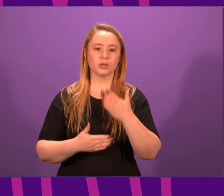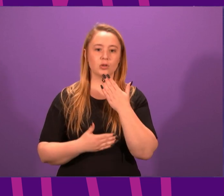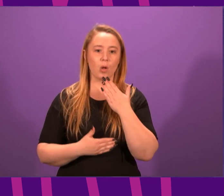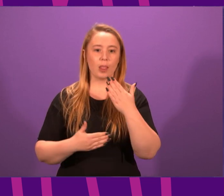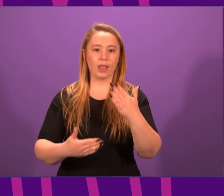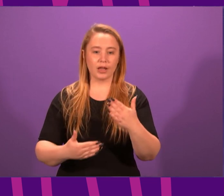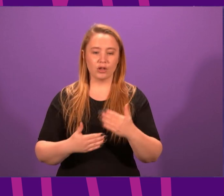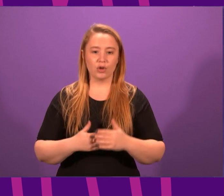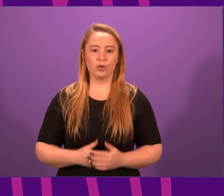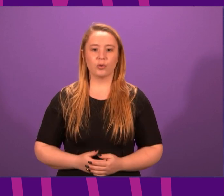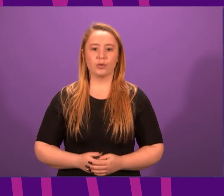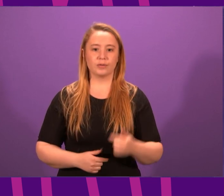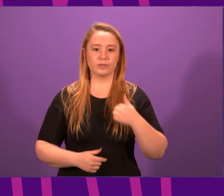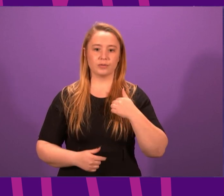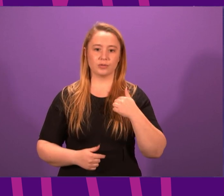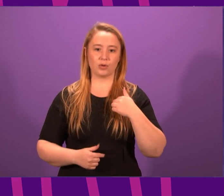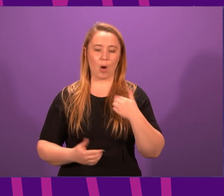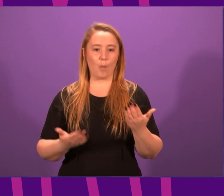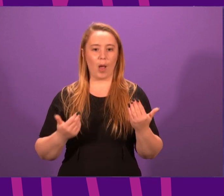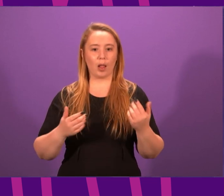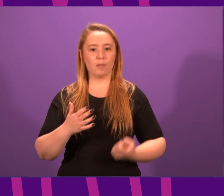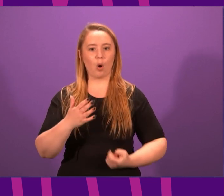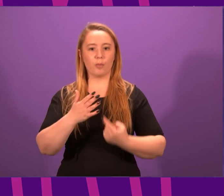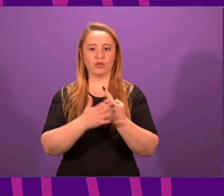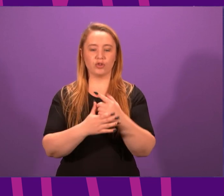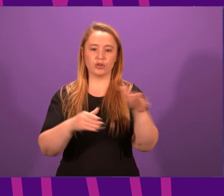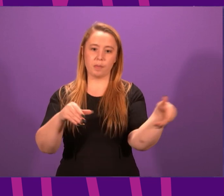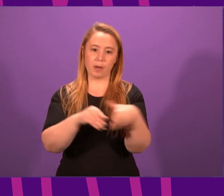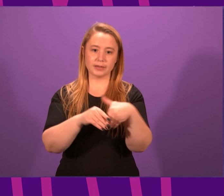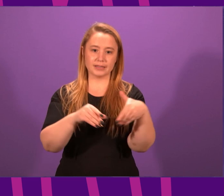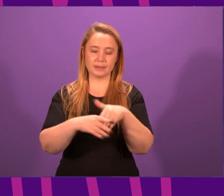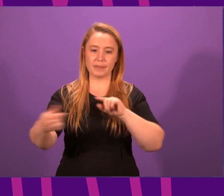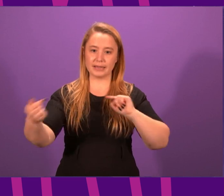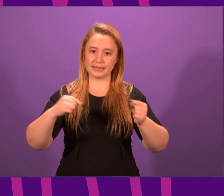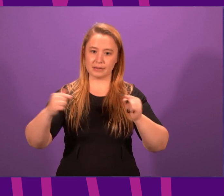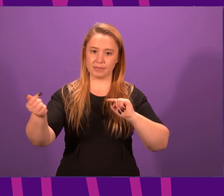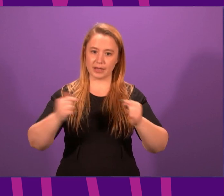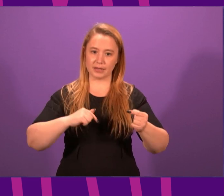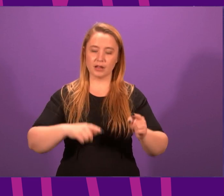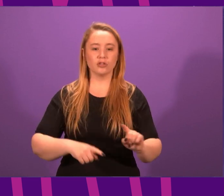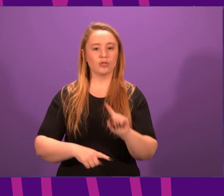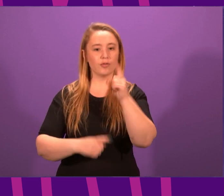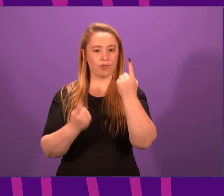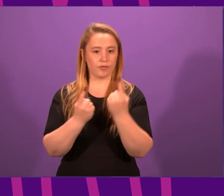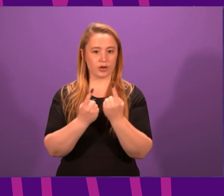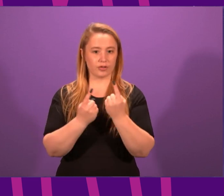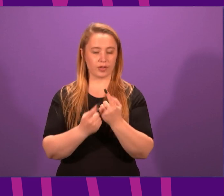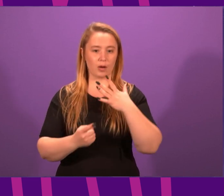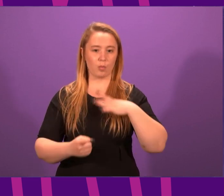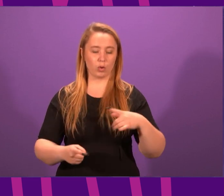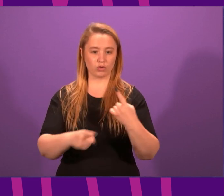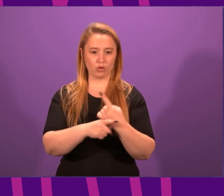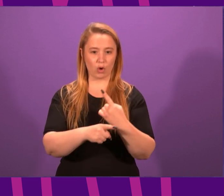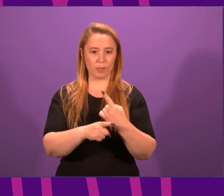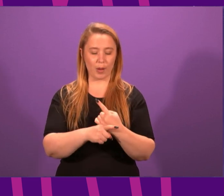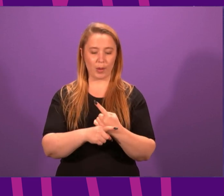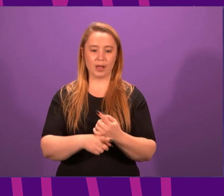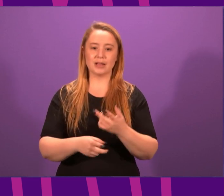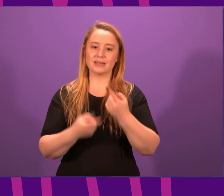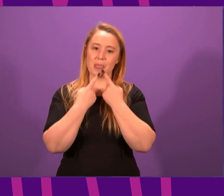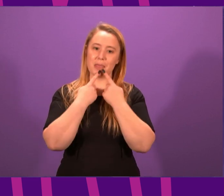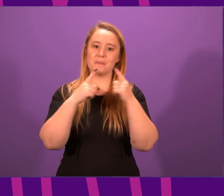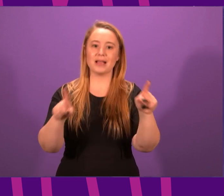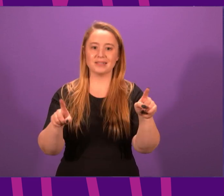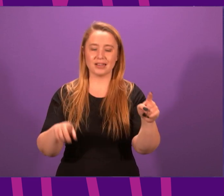Presiding Officer, and I welcome the opportunity to participate in the debate. Let me start by talking about the simplicity of the message, because we know